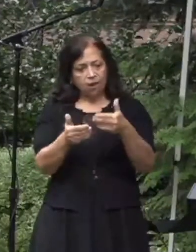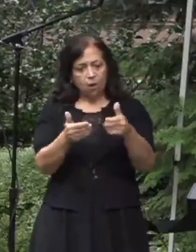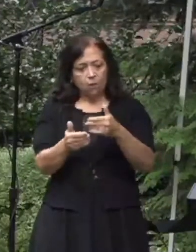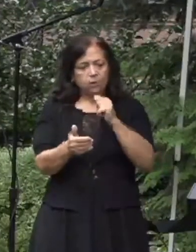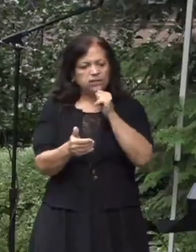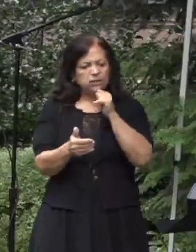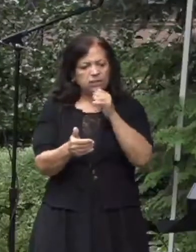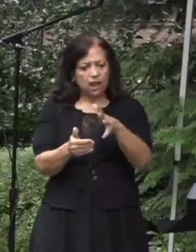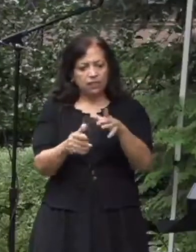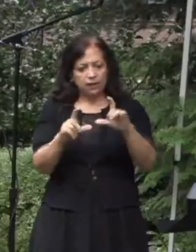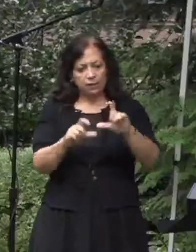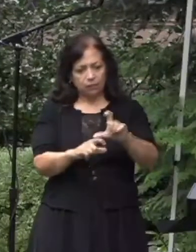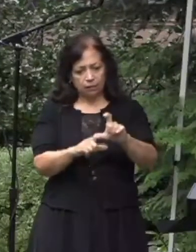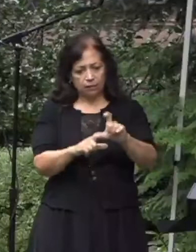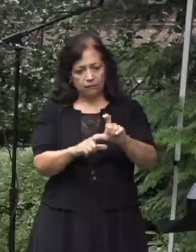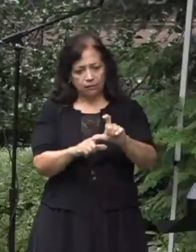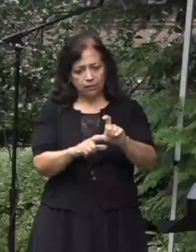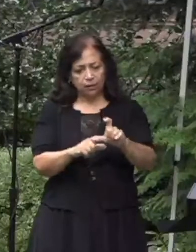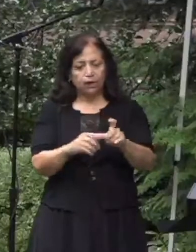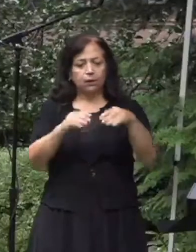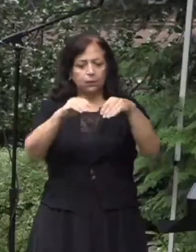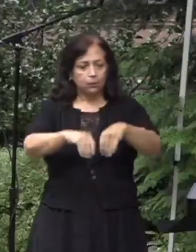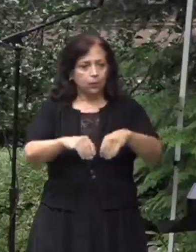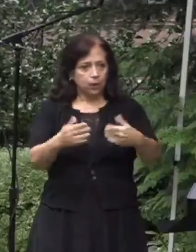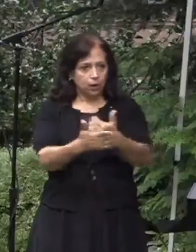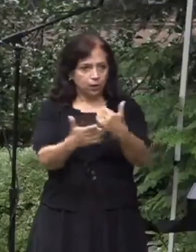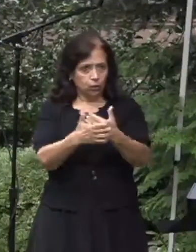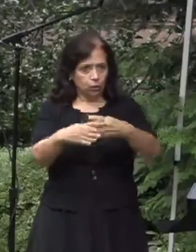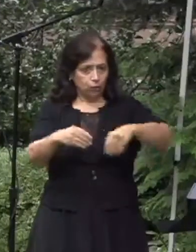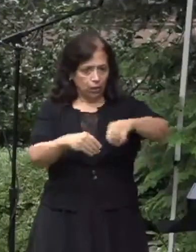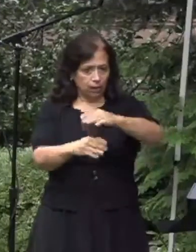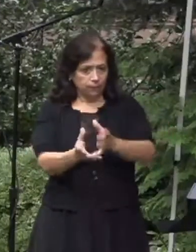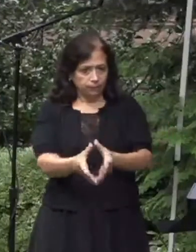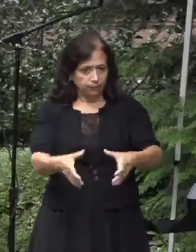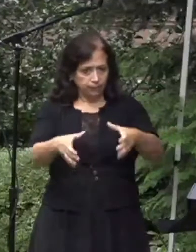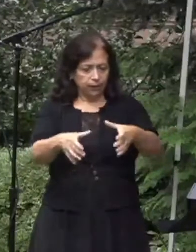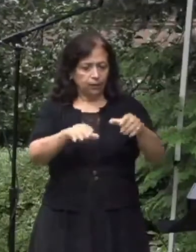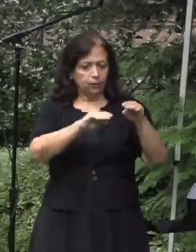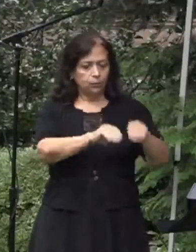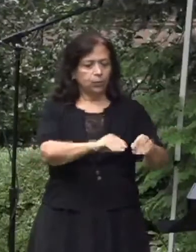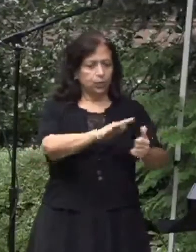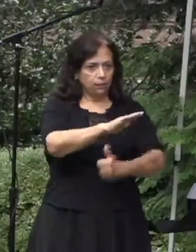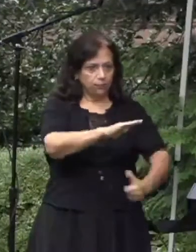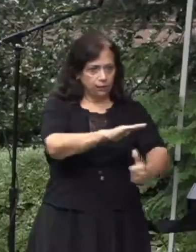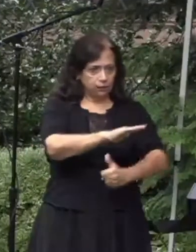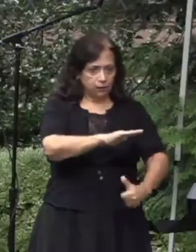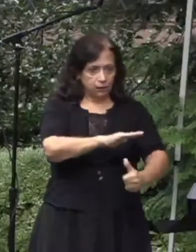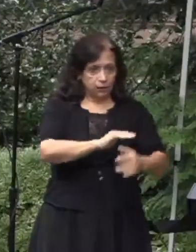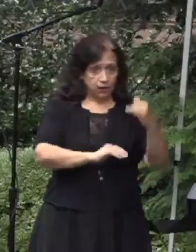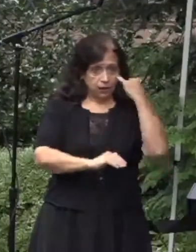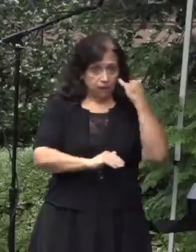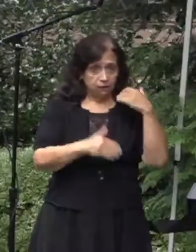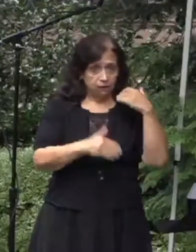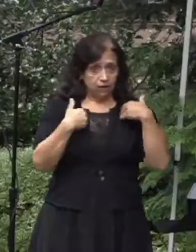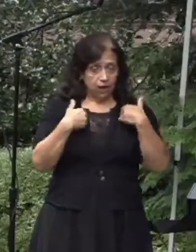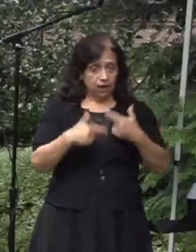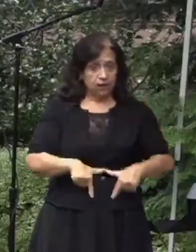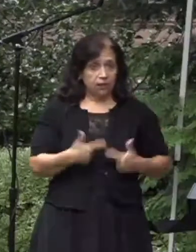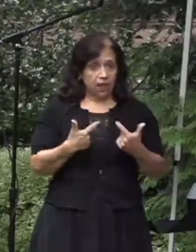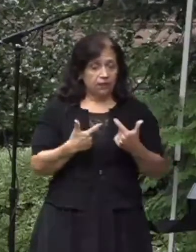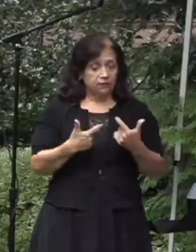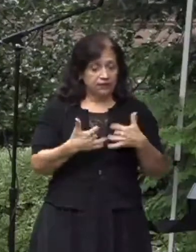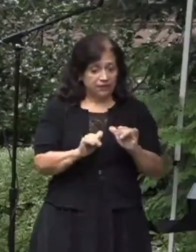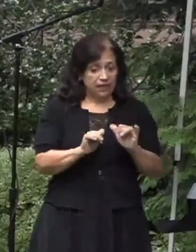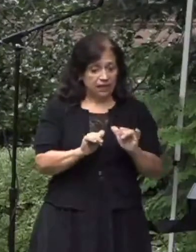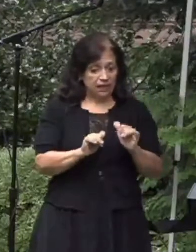almost nothing. Repot it and put it in the basement. If there's any life in it, that's how